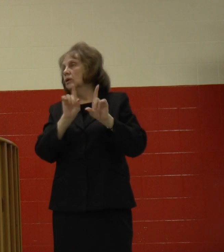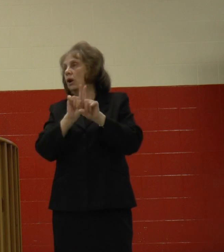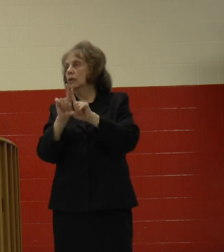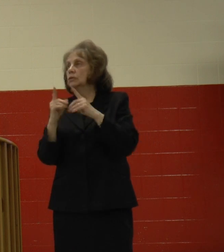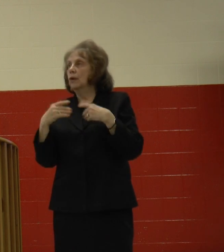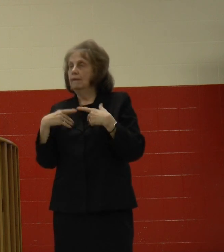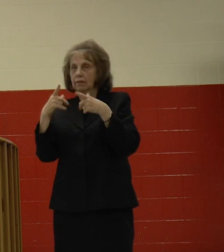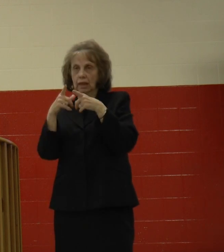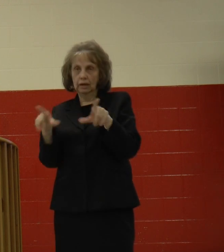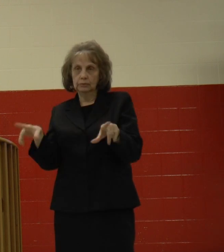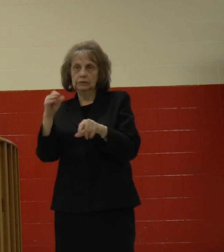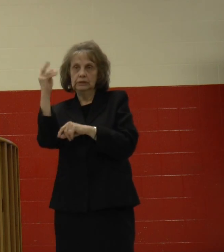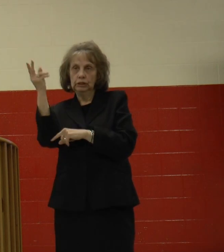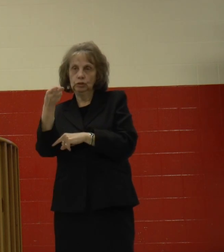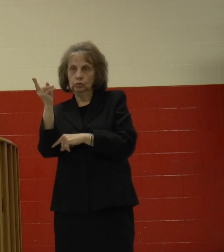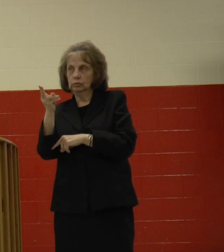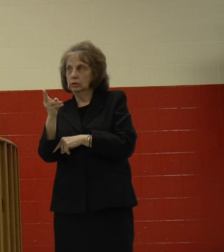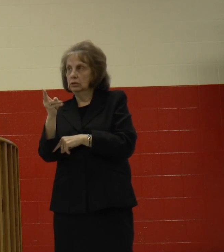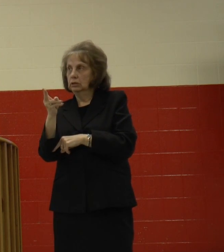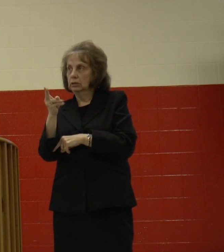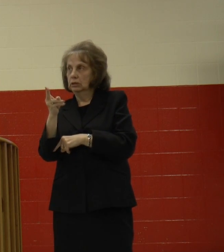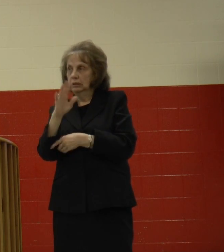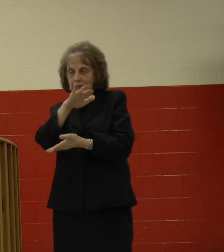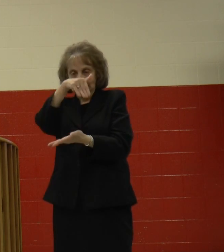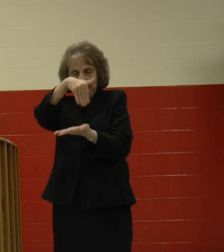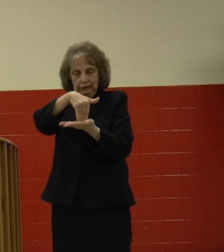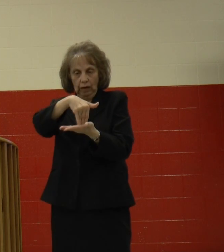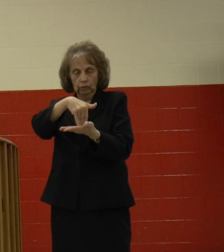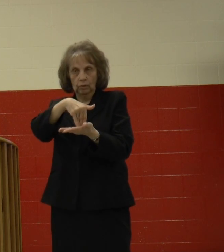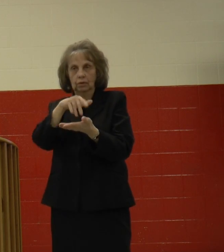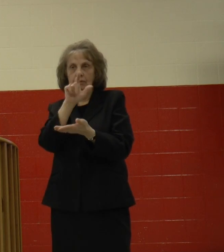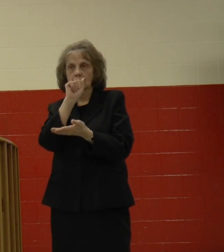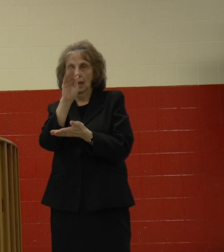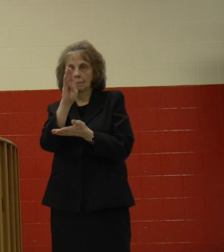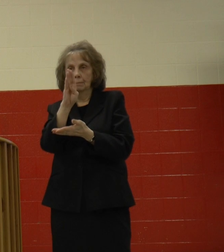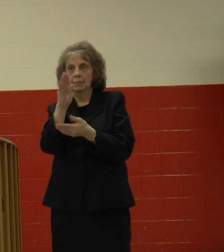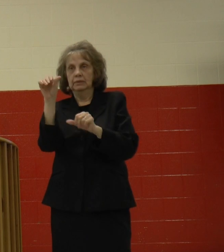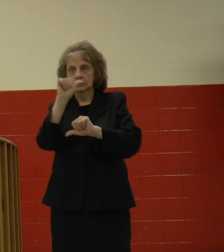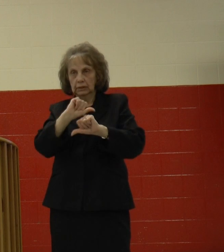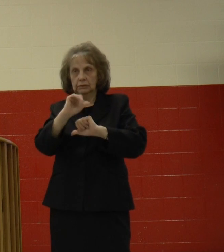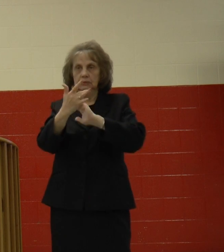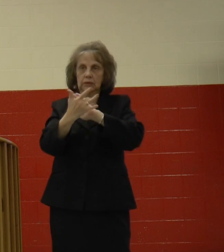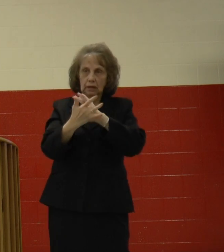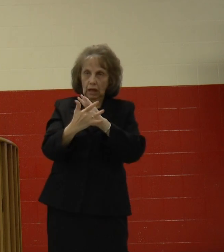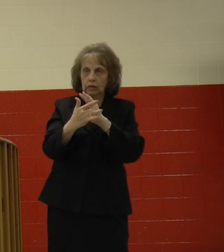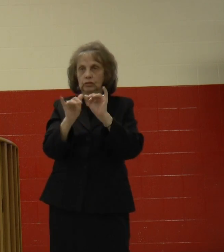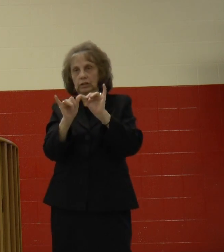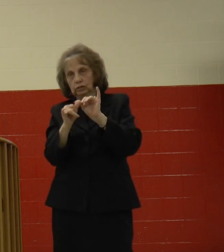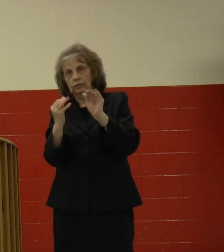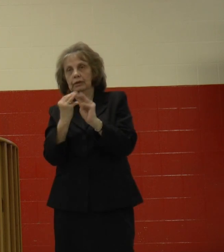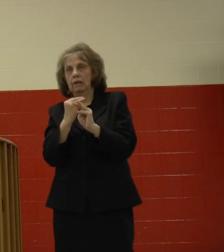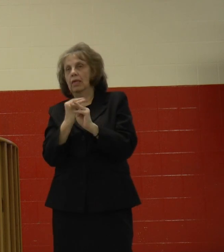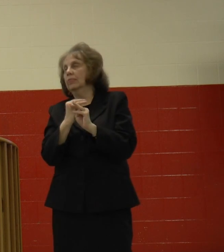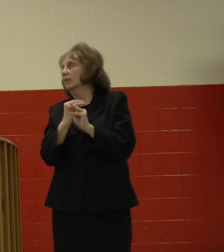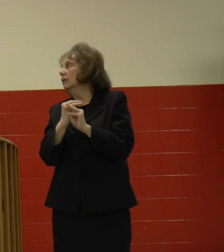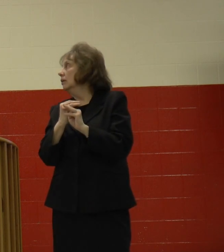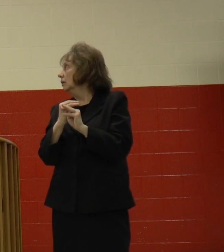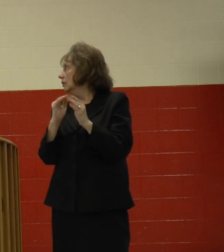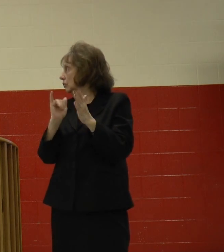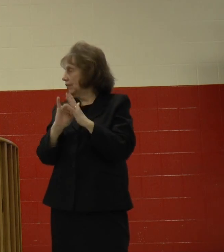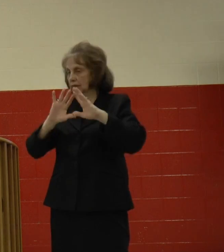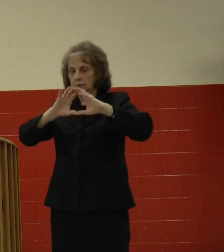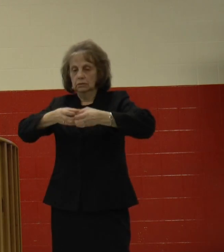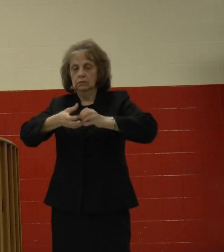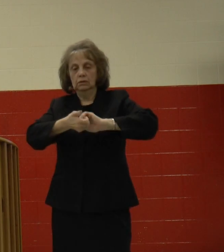have language arts and history, all around a central STEM lab: science, technology, engineering, and mathematics. And so that's the